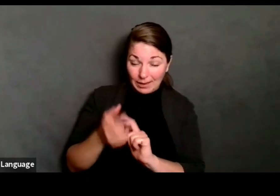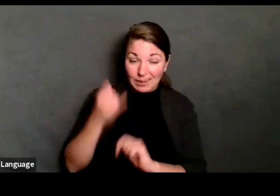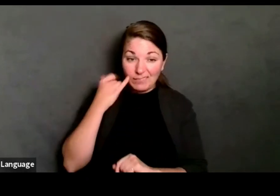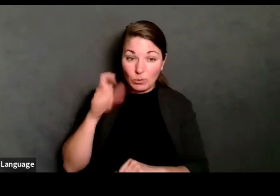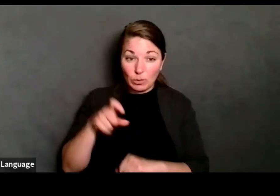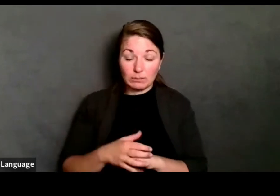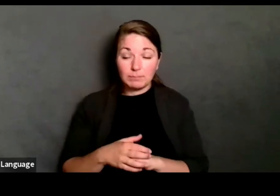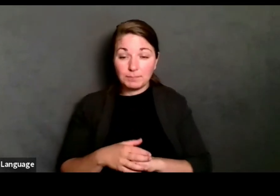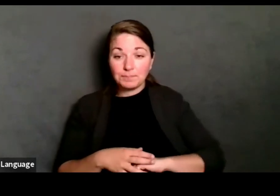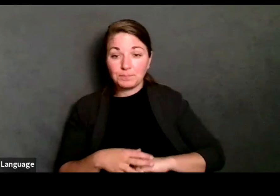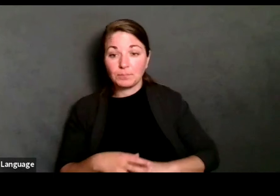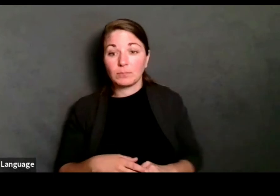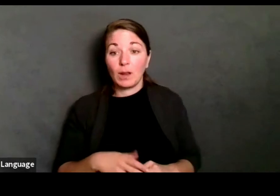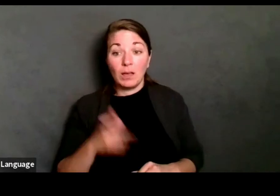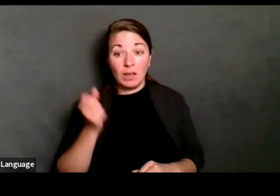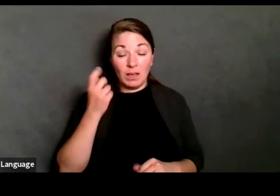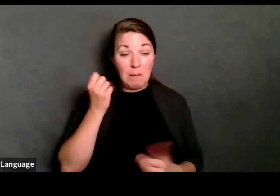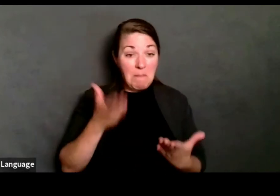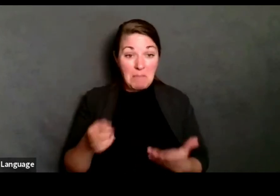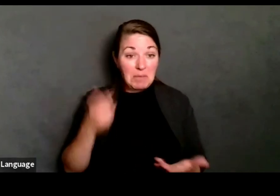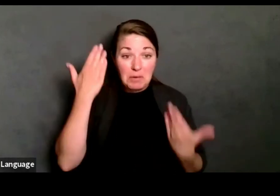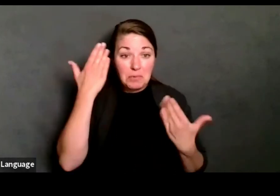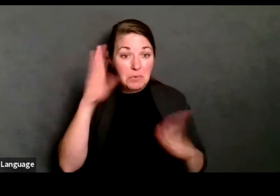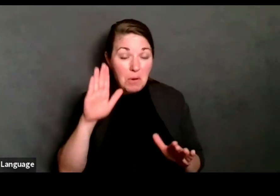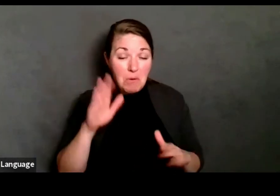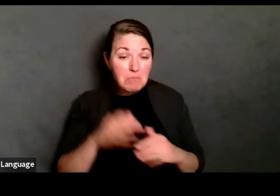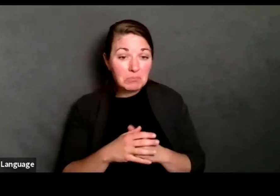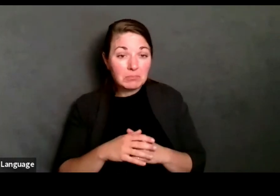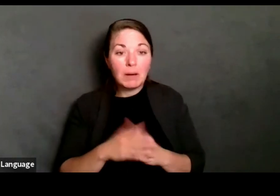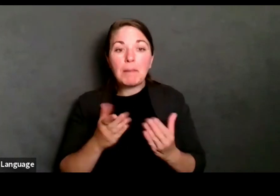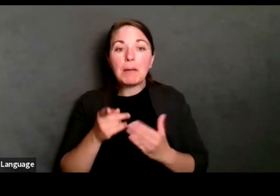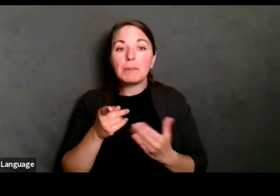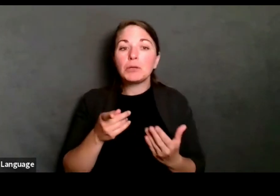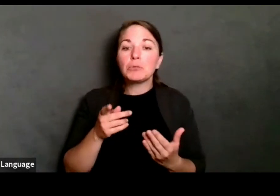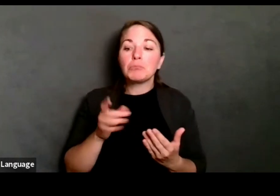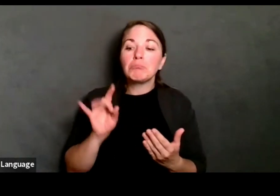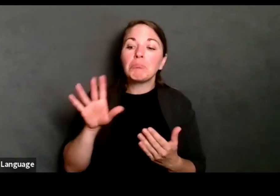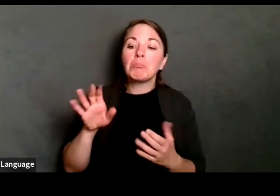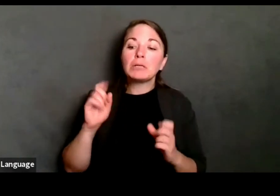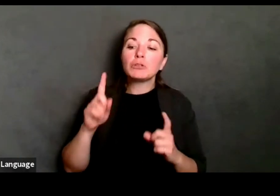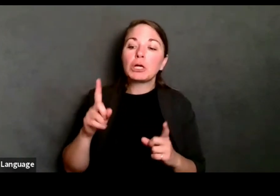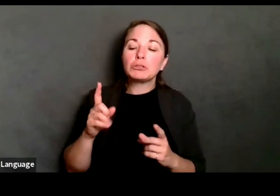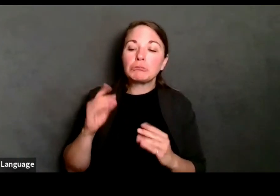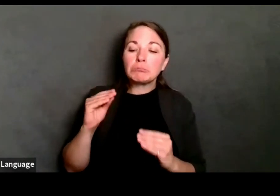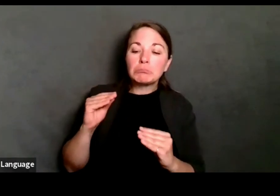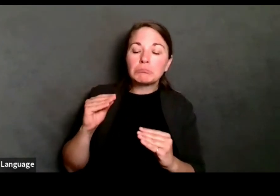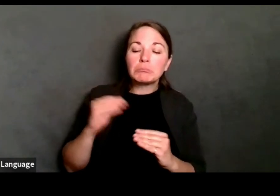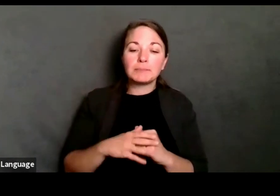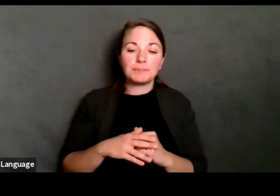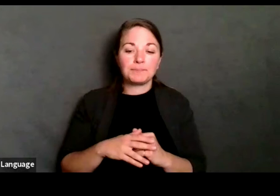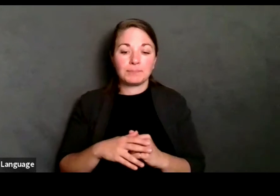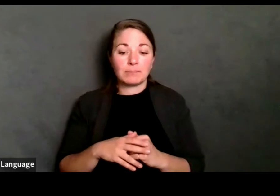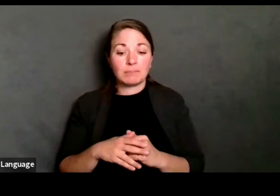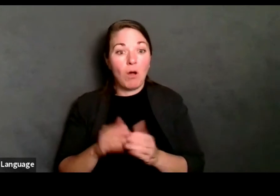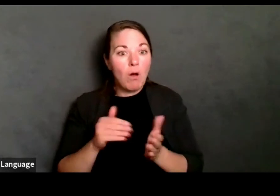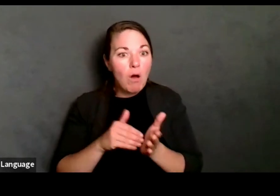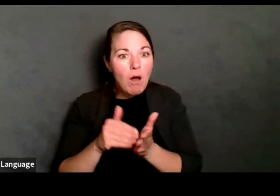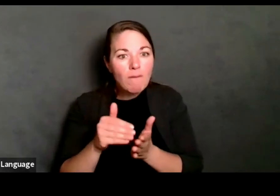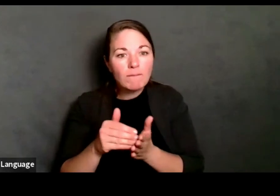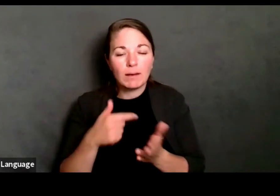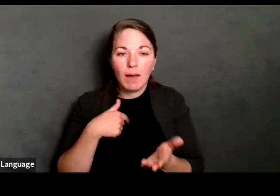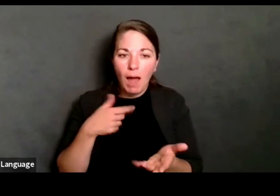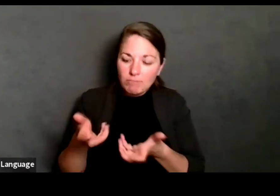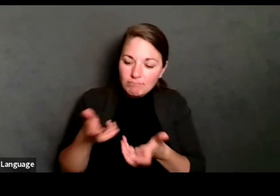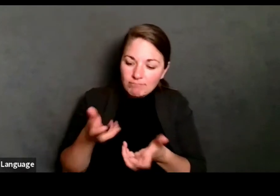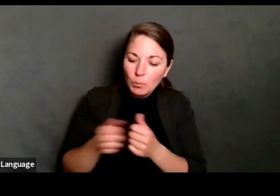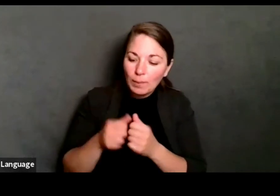knowledge gap might be profound, so you might have to do some gentle education in the moment. I can't tell you how often I've worked